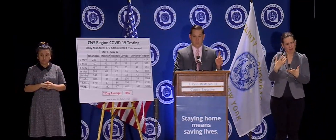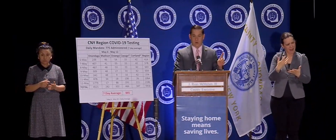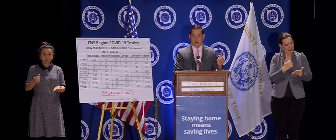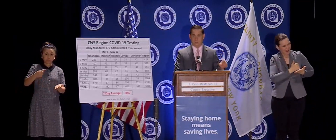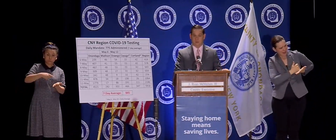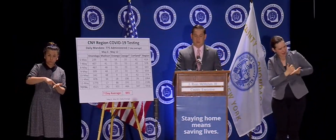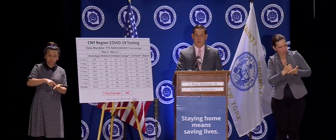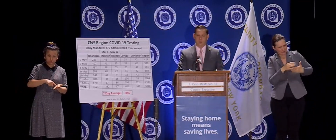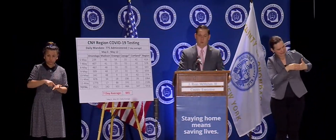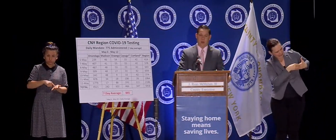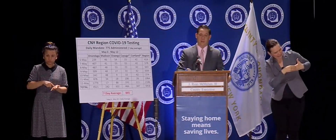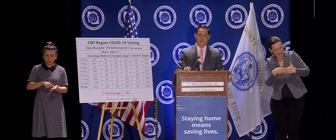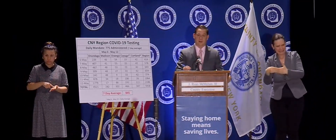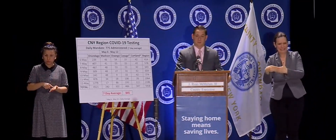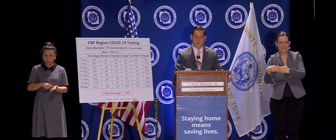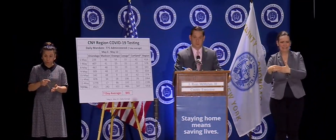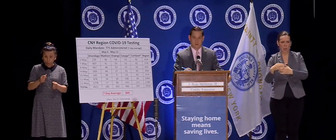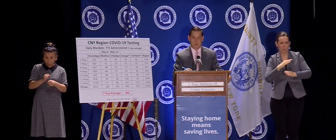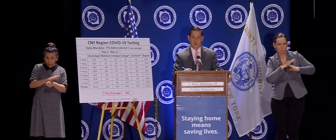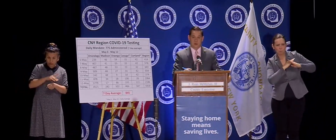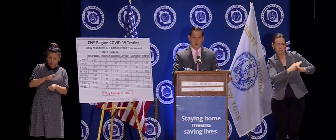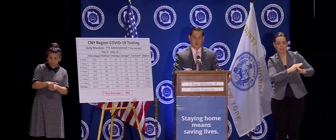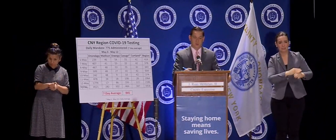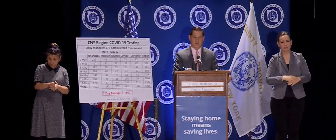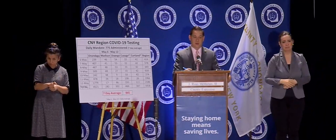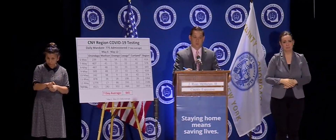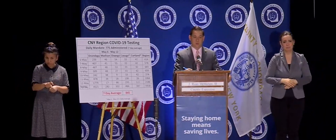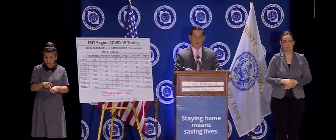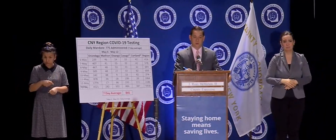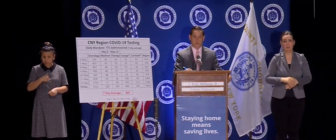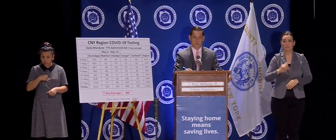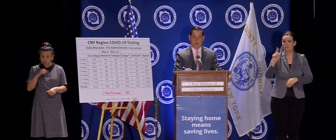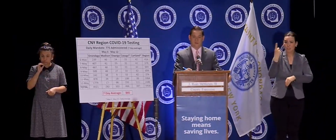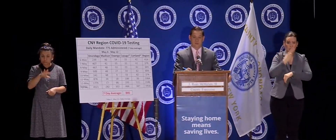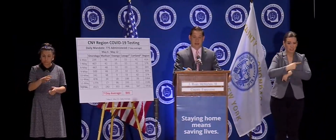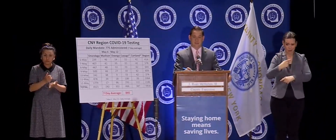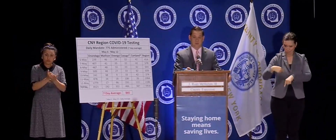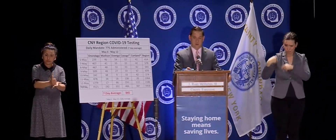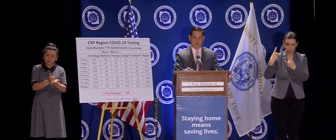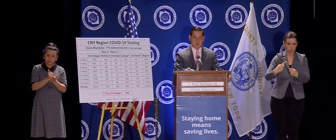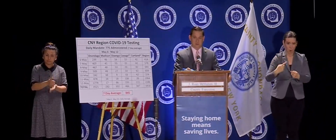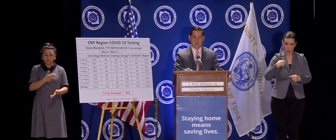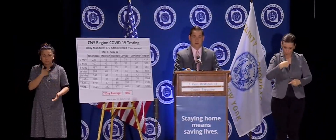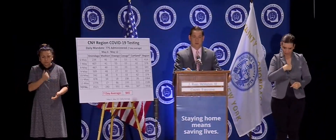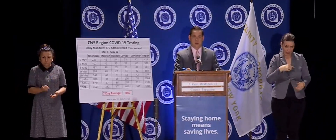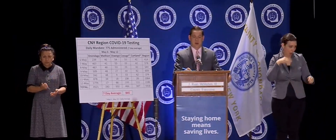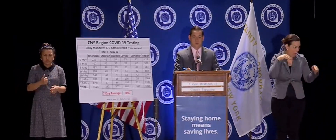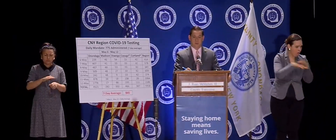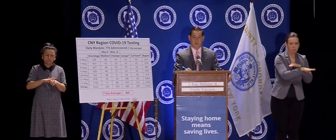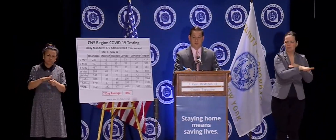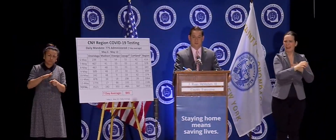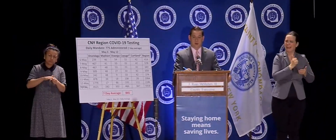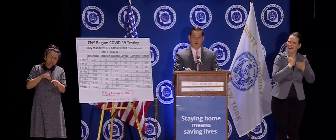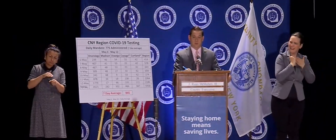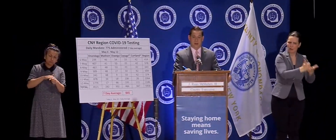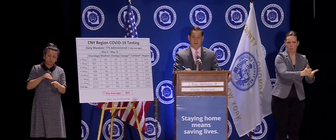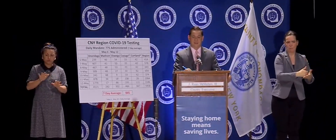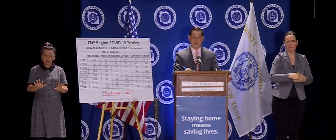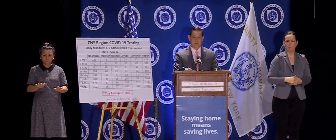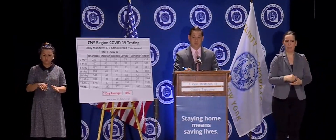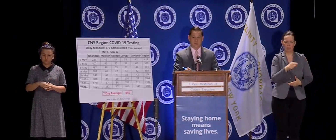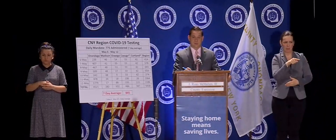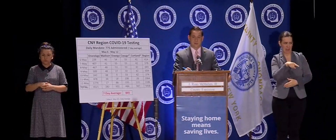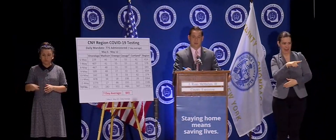From day one, you can go and rewind the tapes. We said we will do whatever's asked of us because these are